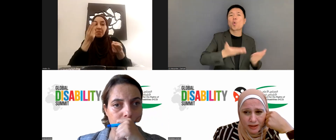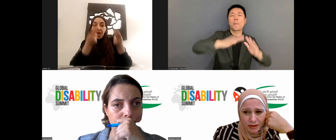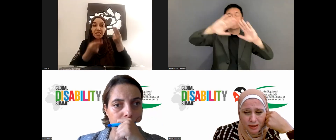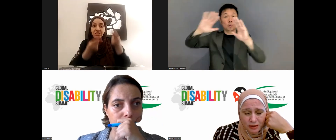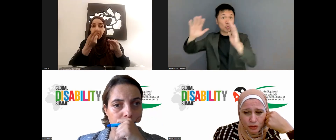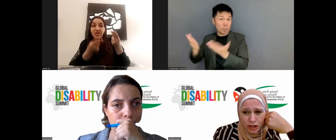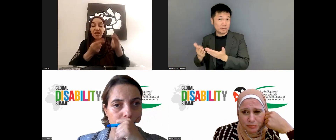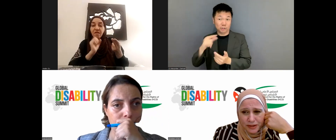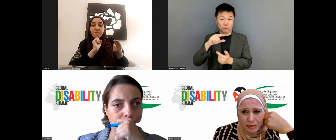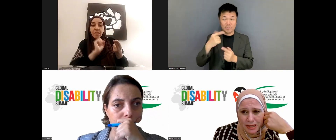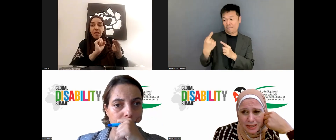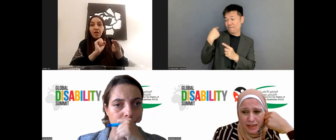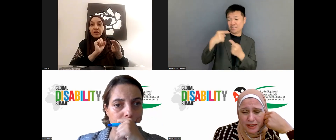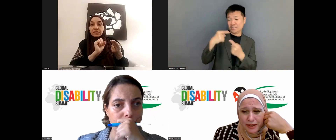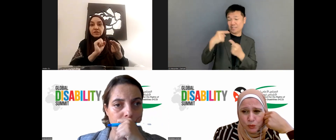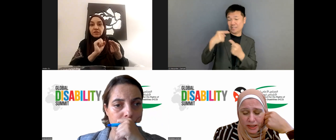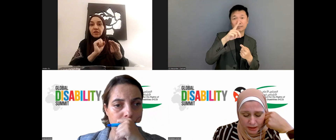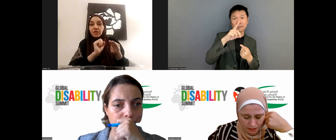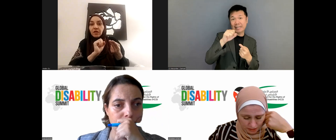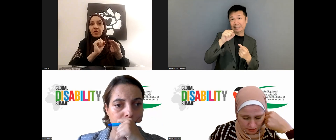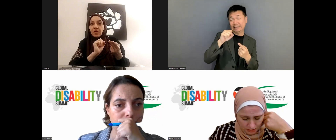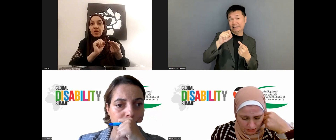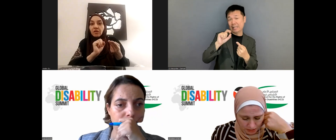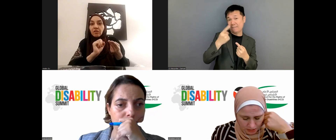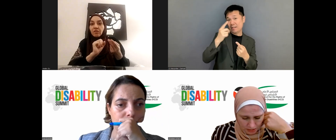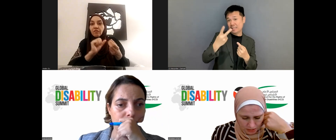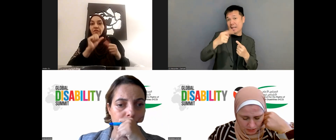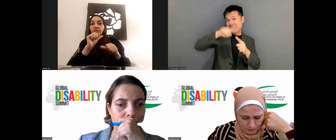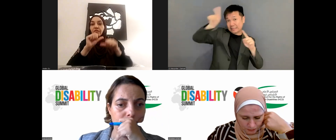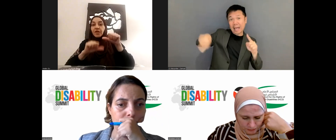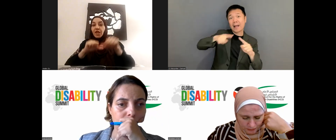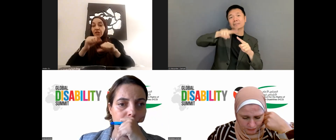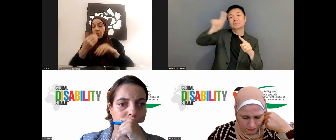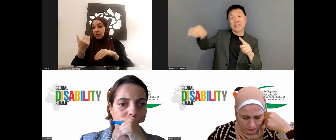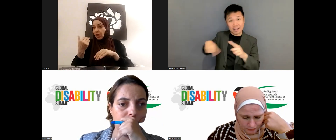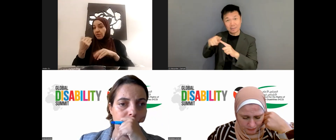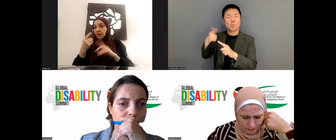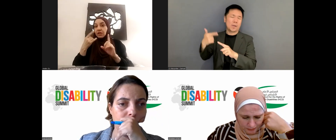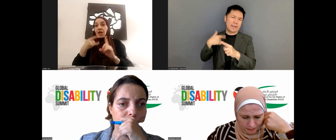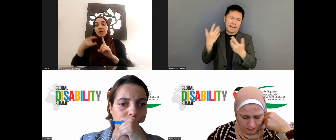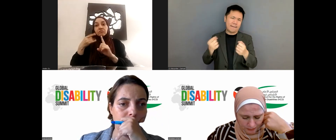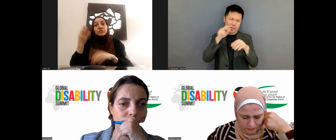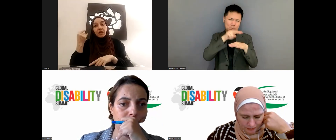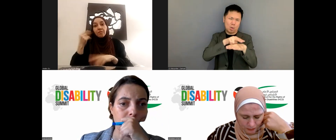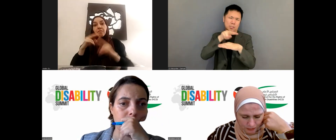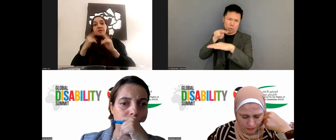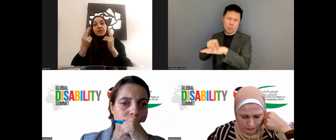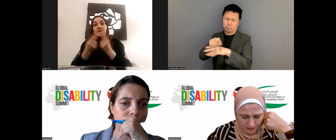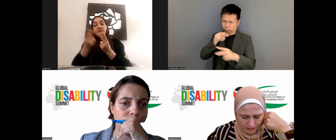Summit cycles, we do have a monitoring mechanism for what